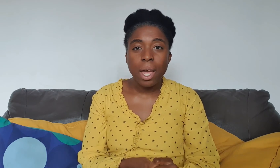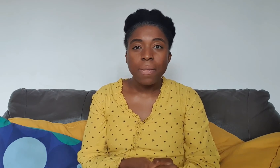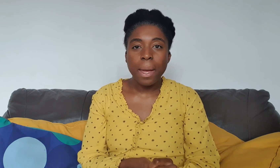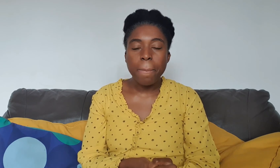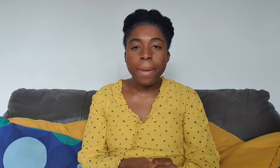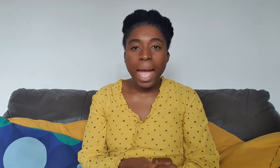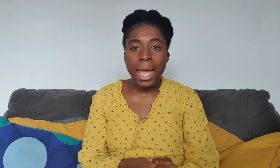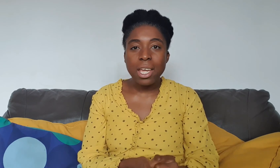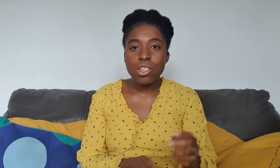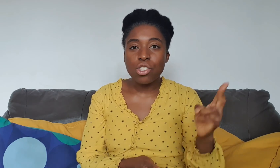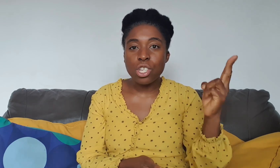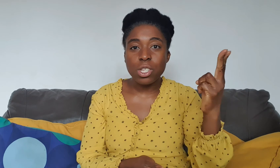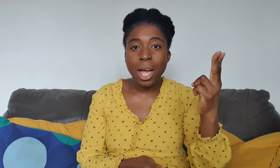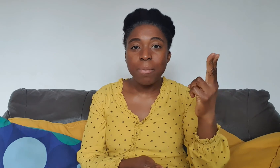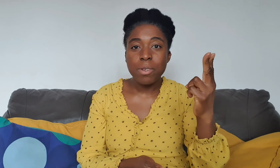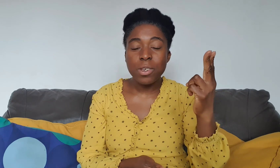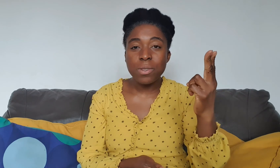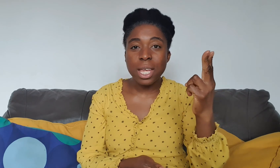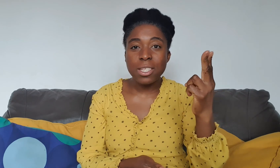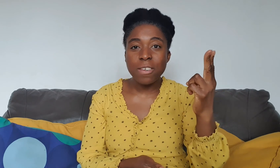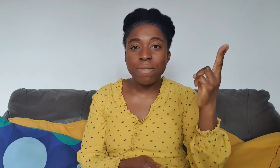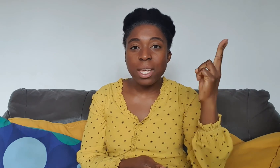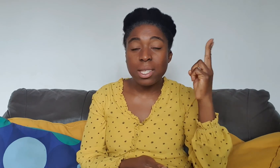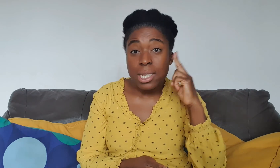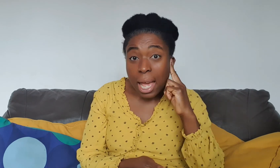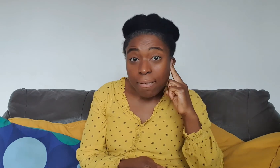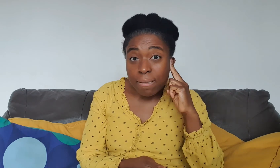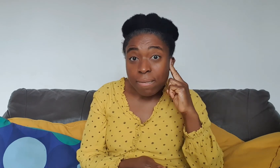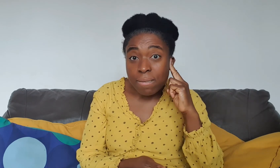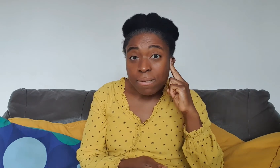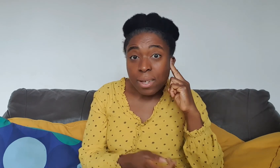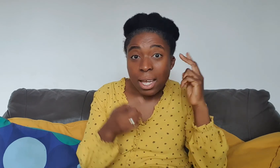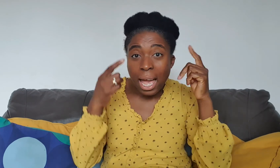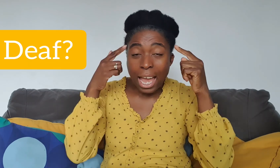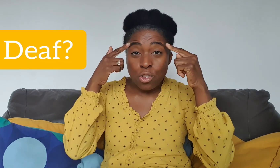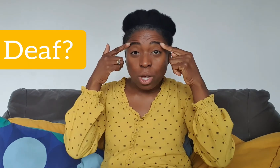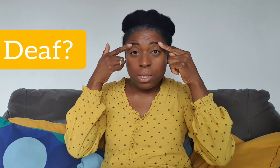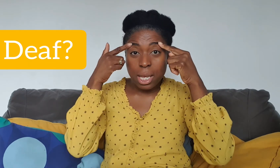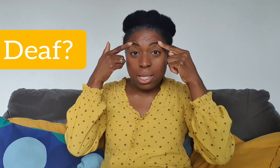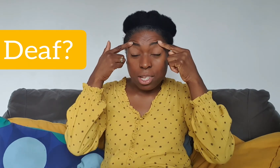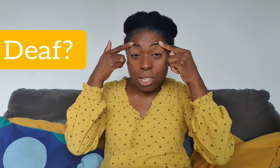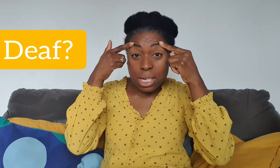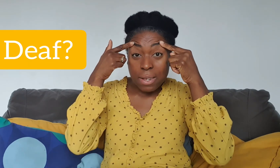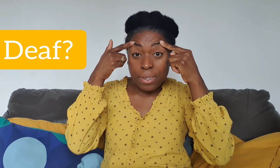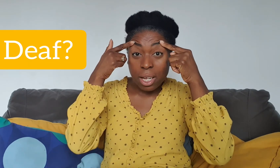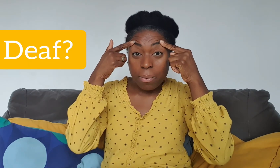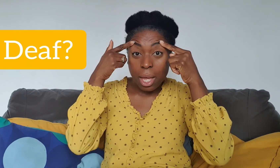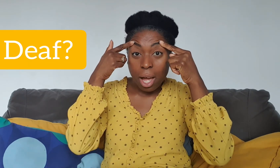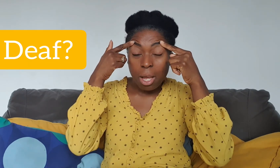They may just use their 2 fingers, and you notice they're just lifting up their